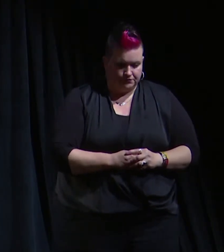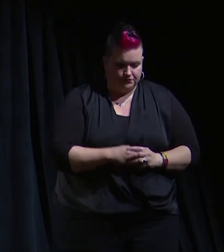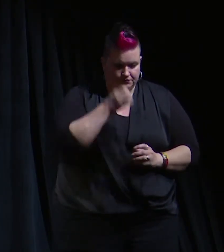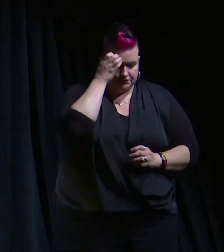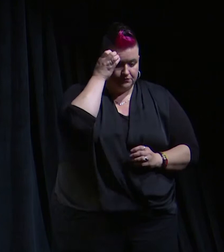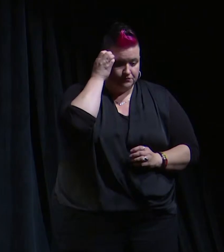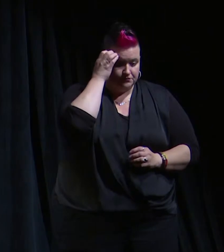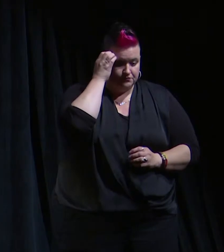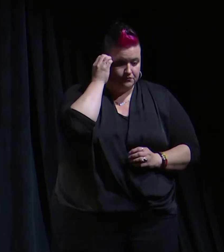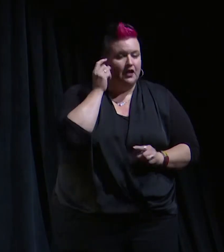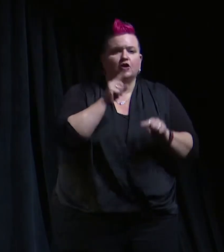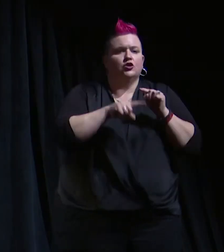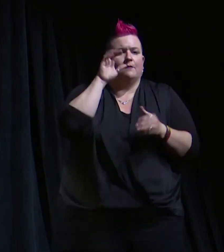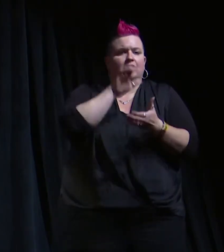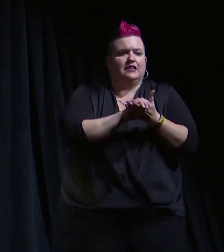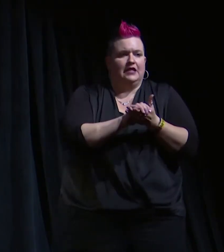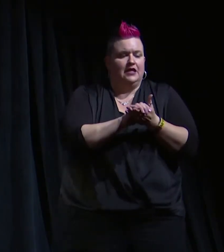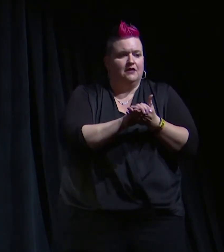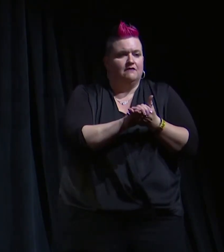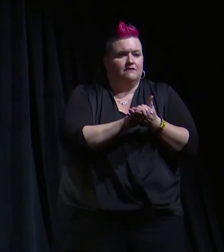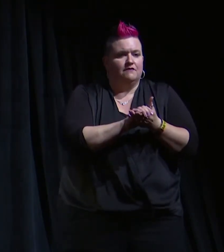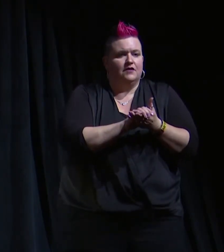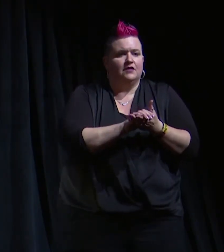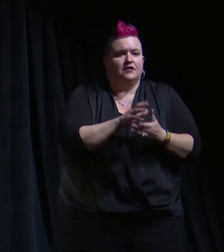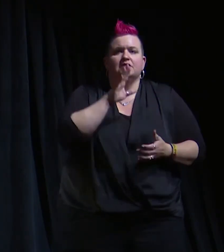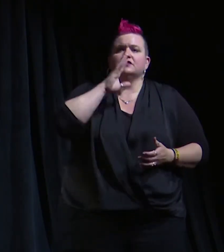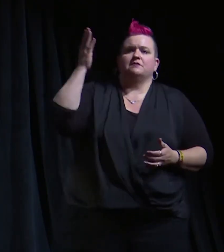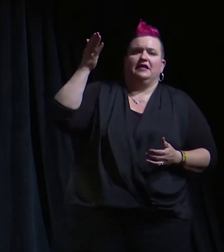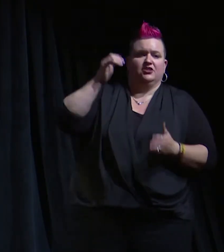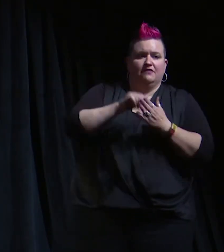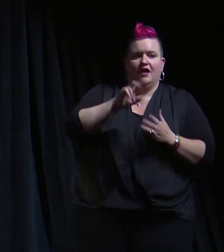I couldn't believe the speech that Voldemort gave